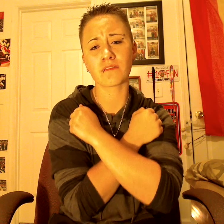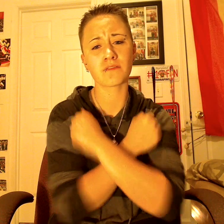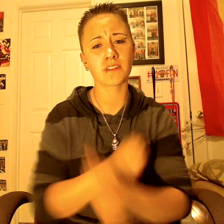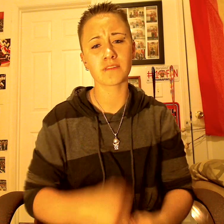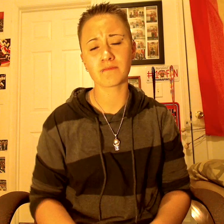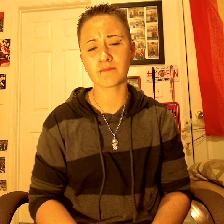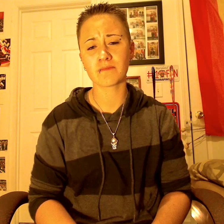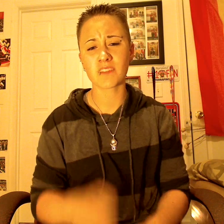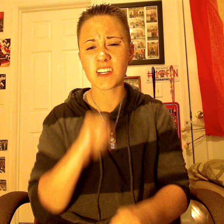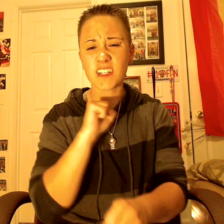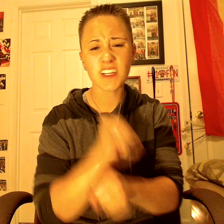loved.